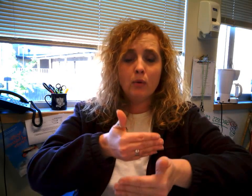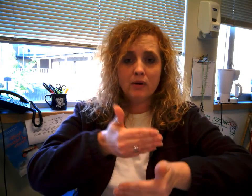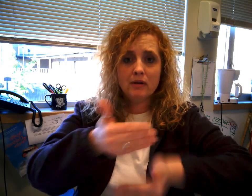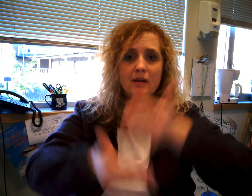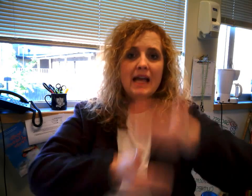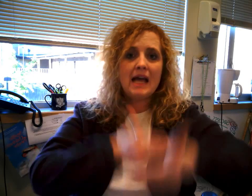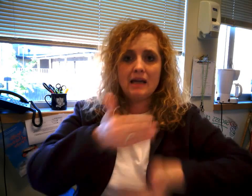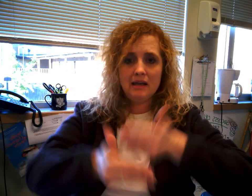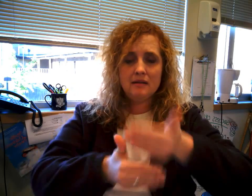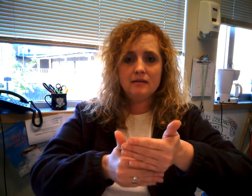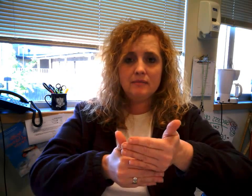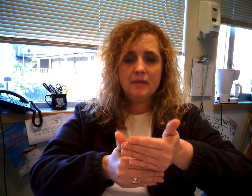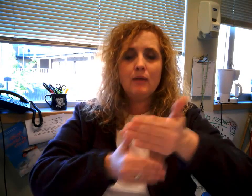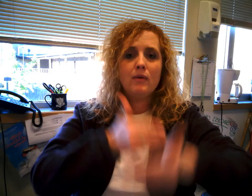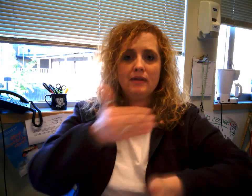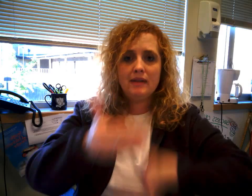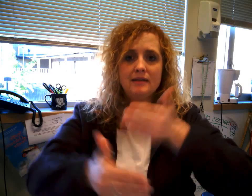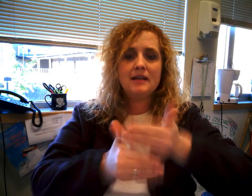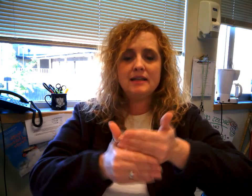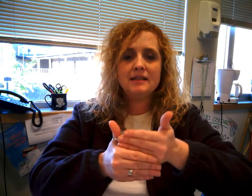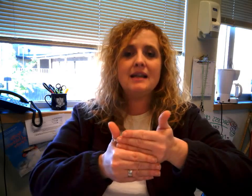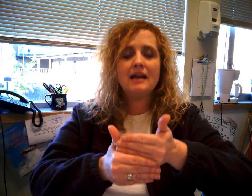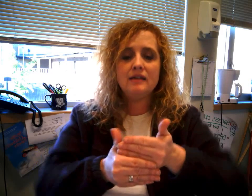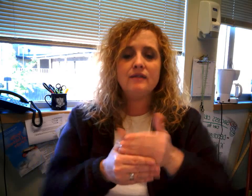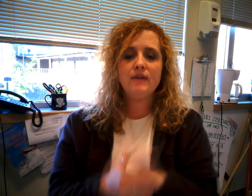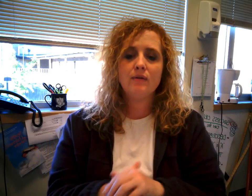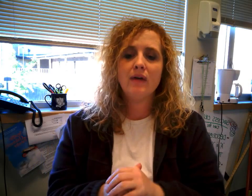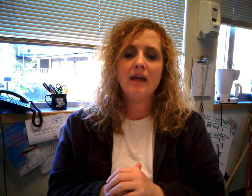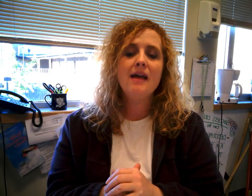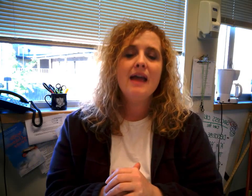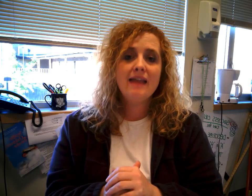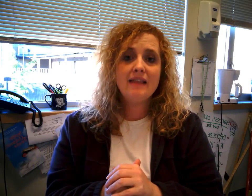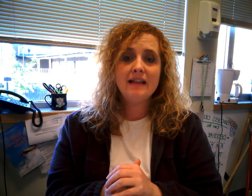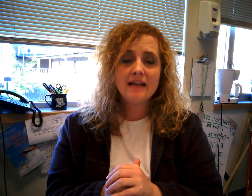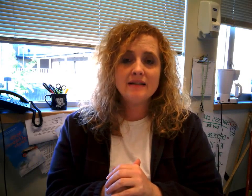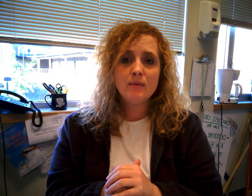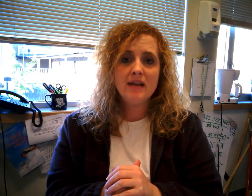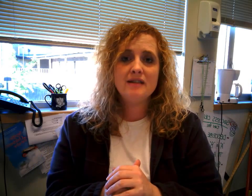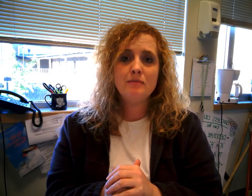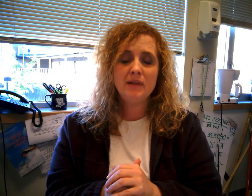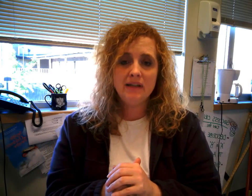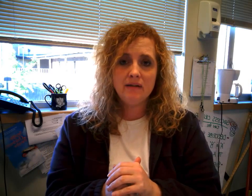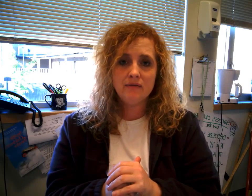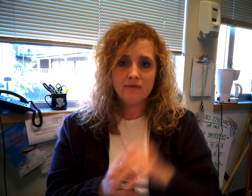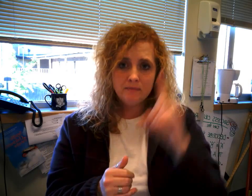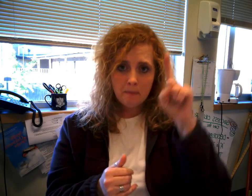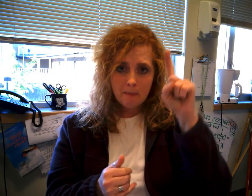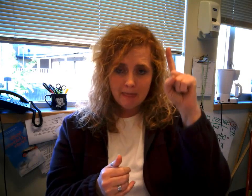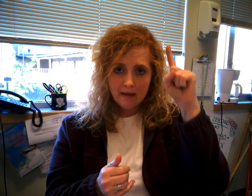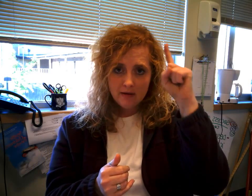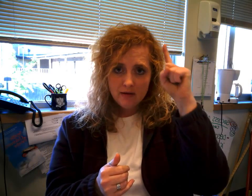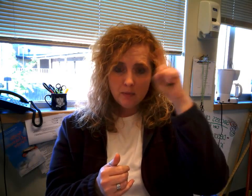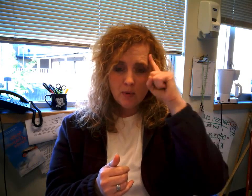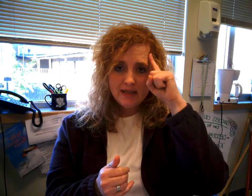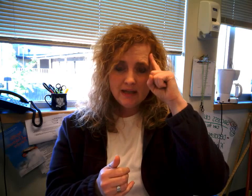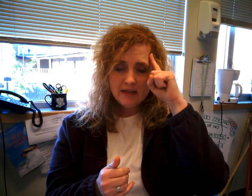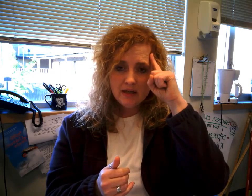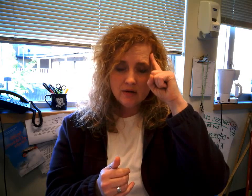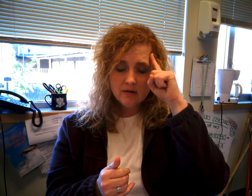king and queen, K and Q. K goes on the shoulder opposite your arm